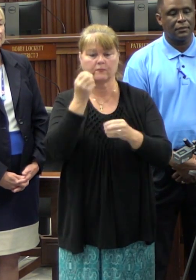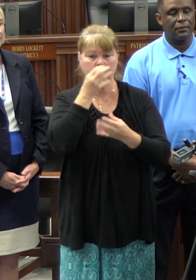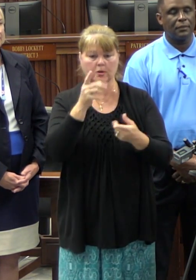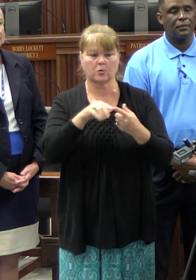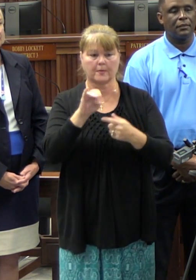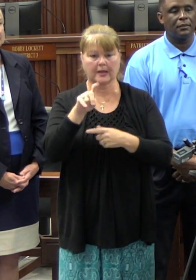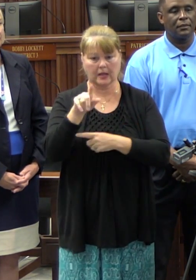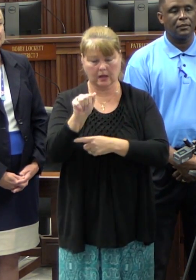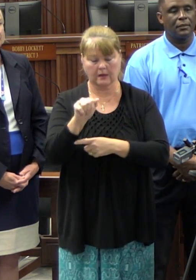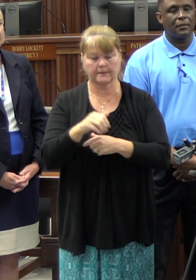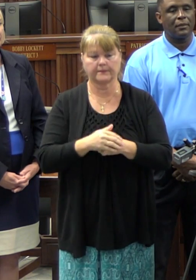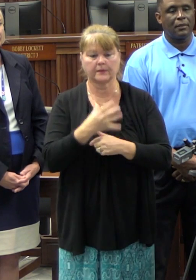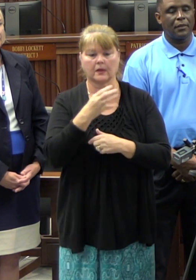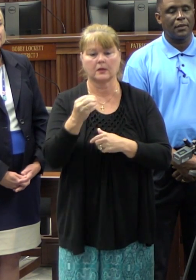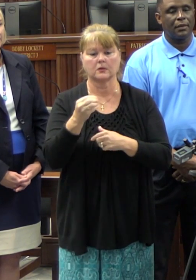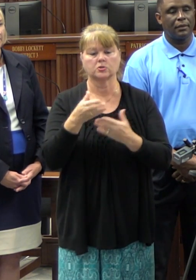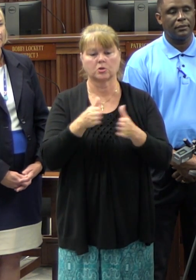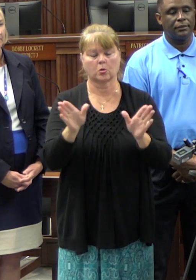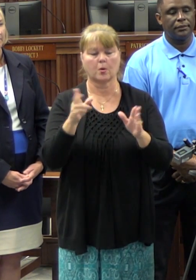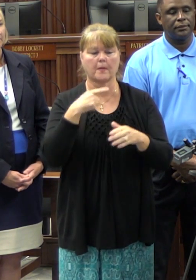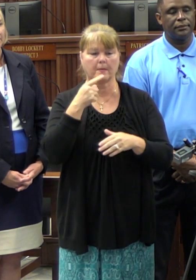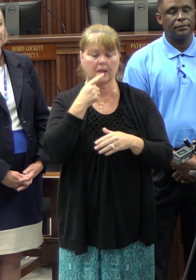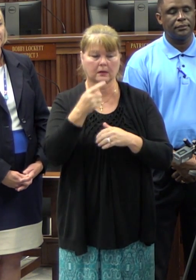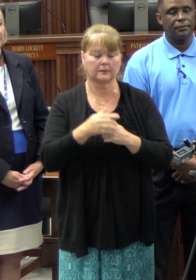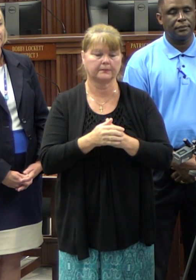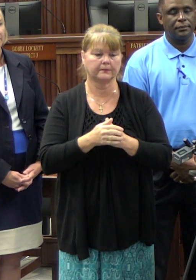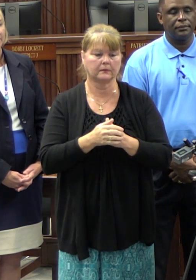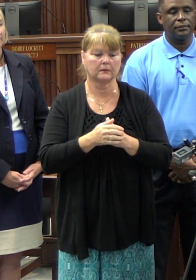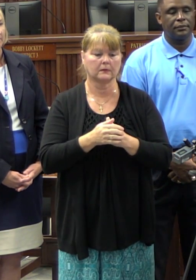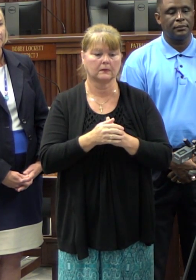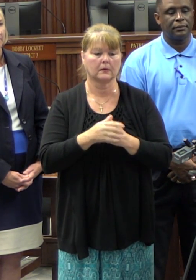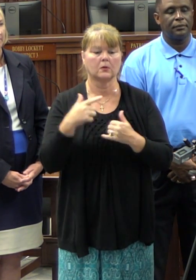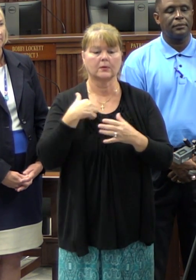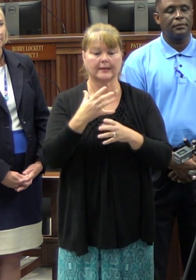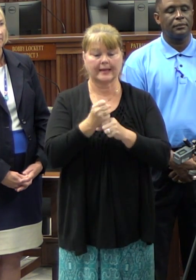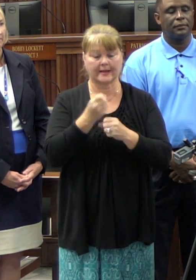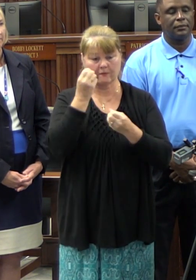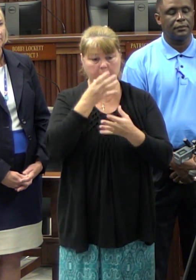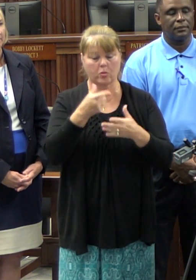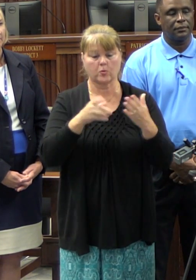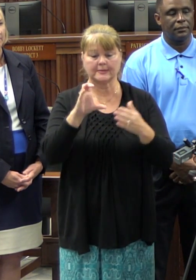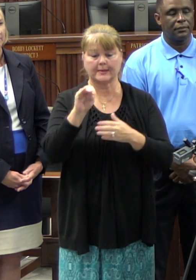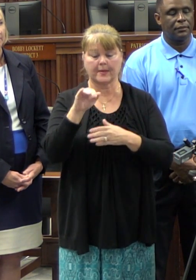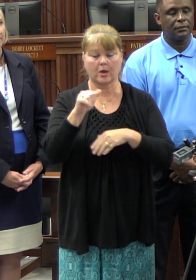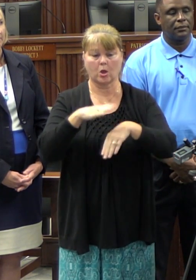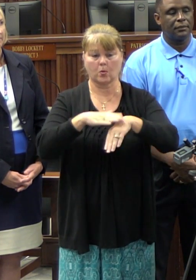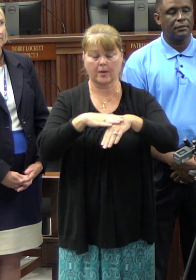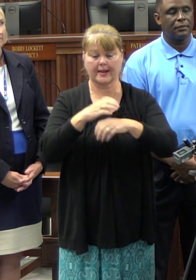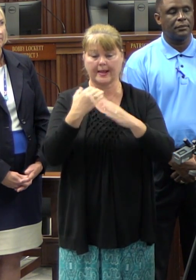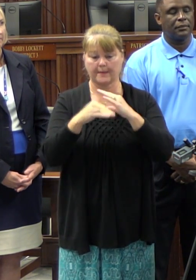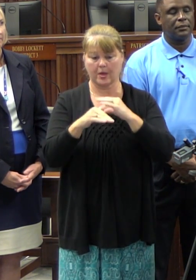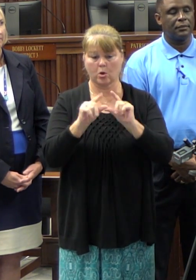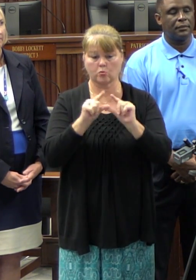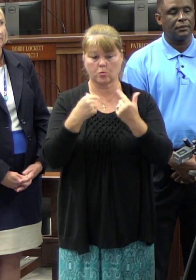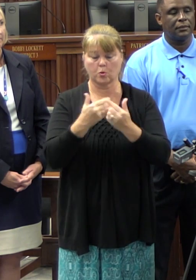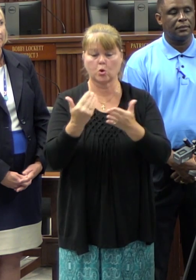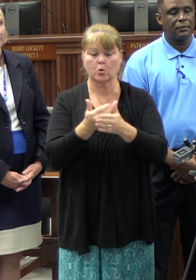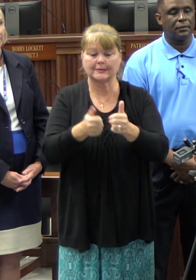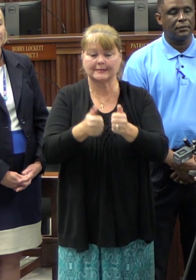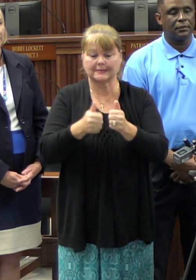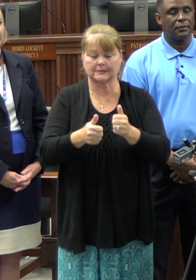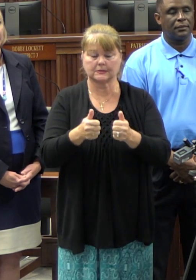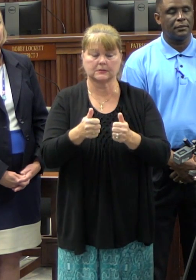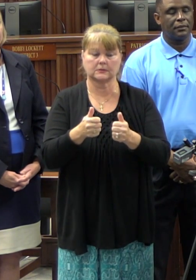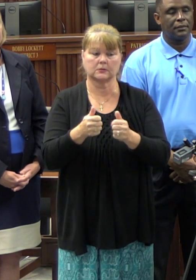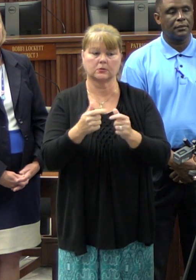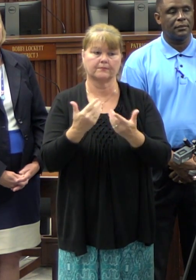information to the media and also the general public. We're disseminating information through our SEMA Alert email group. It's a new text messaging